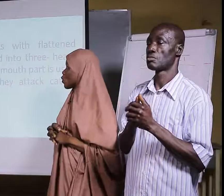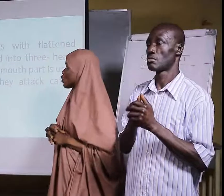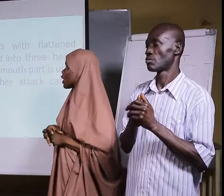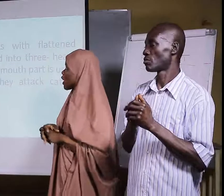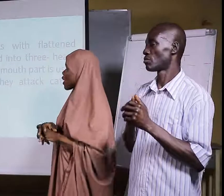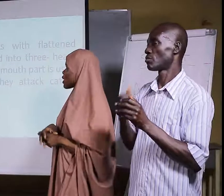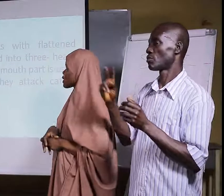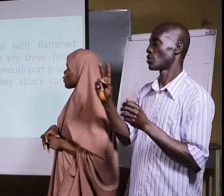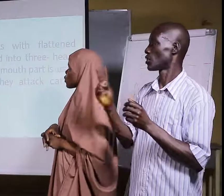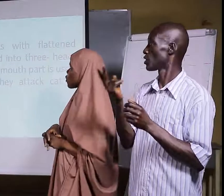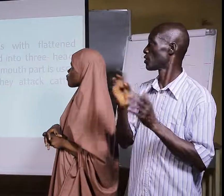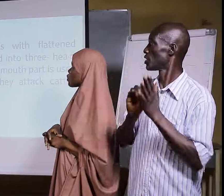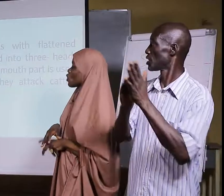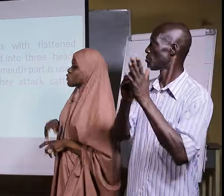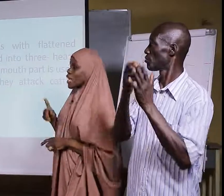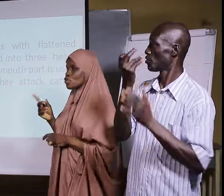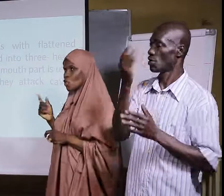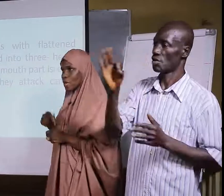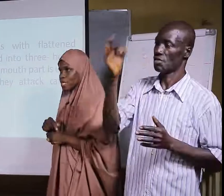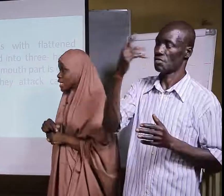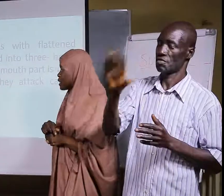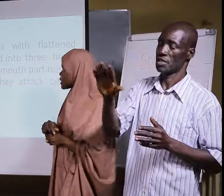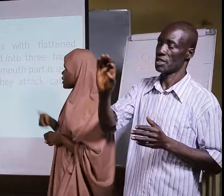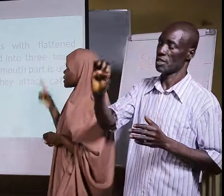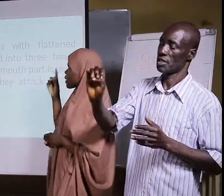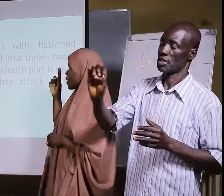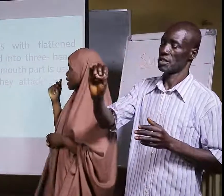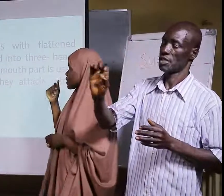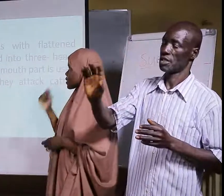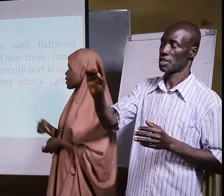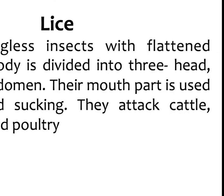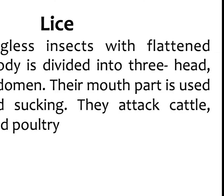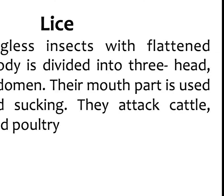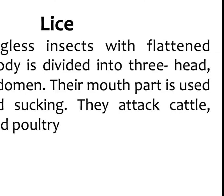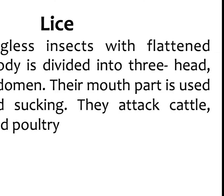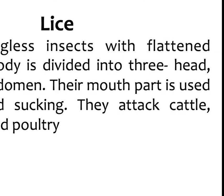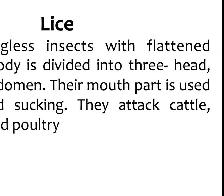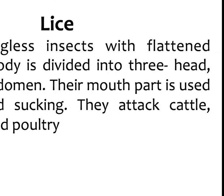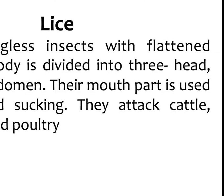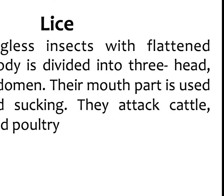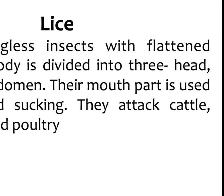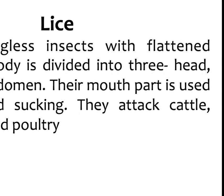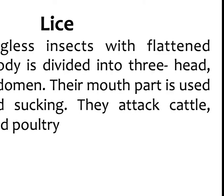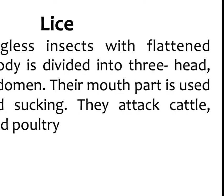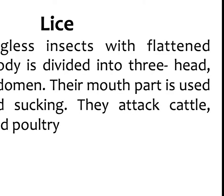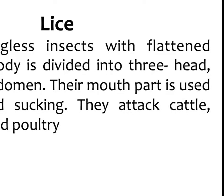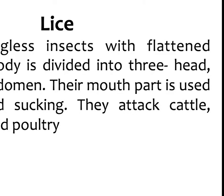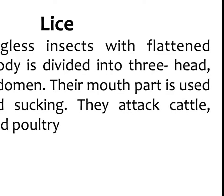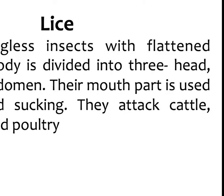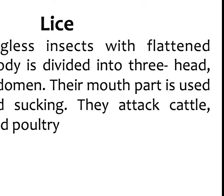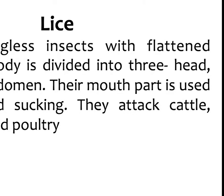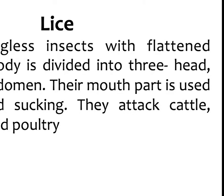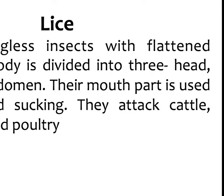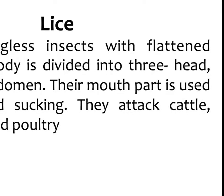Now, the second example of what? Of the ectoparasite is lice. Lice are wingless